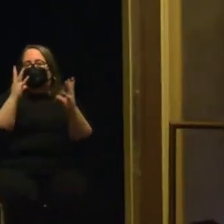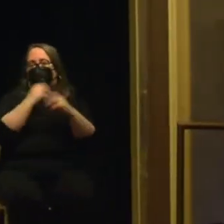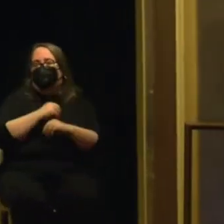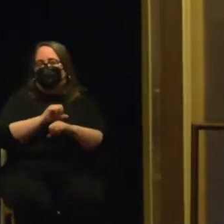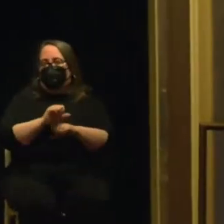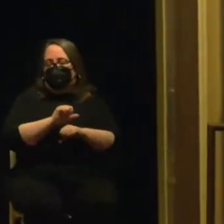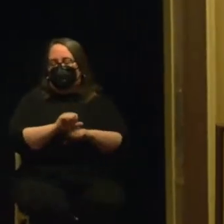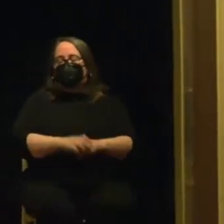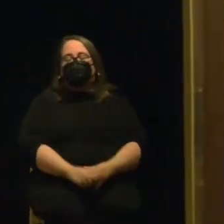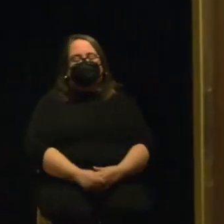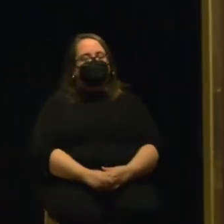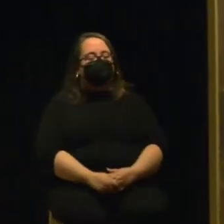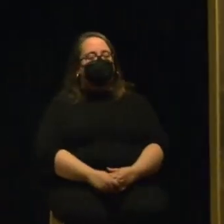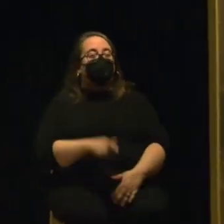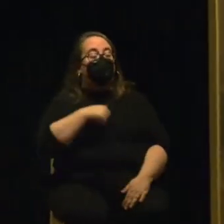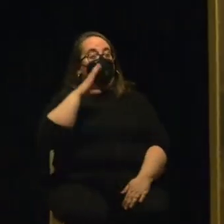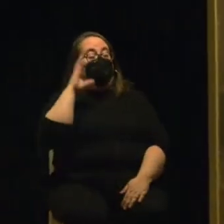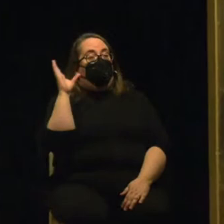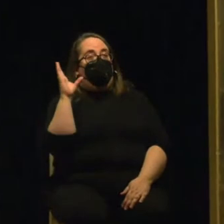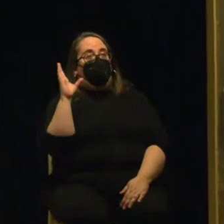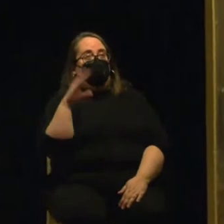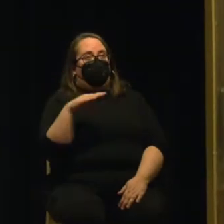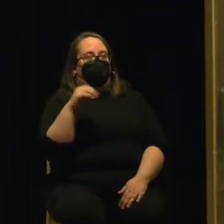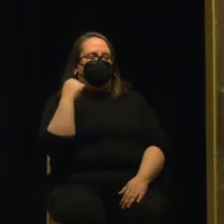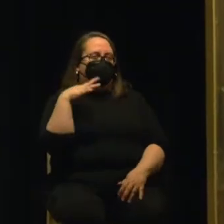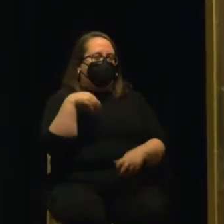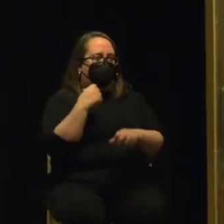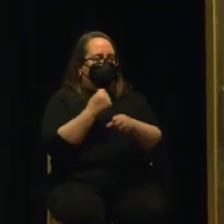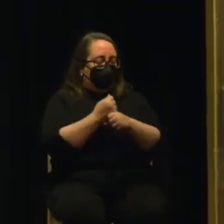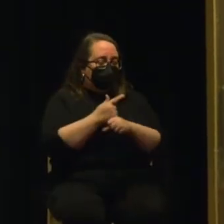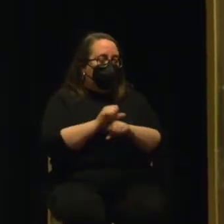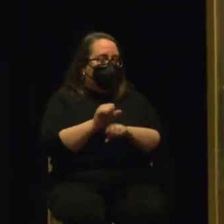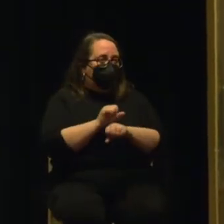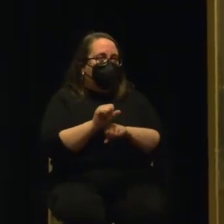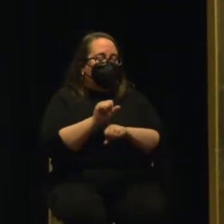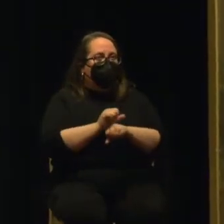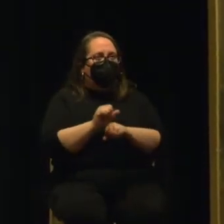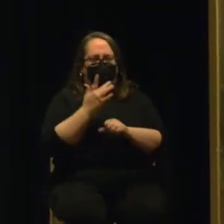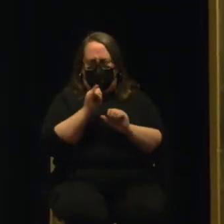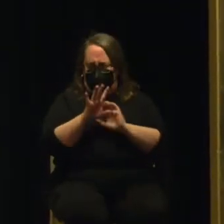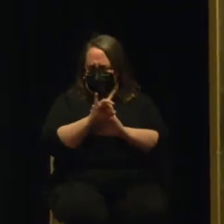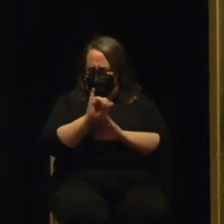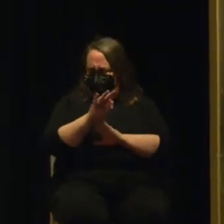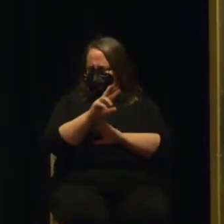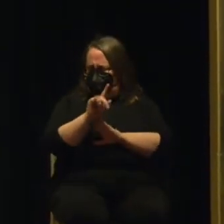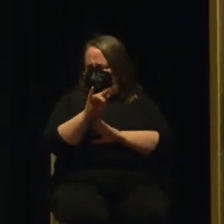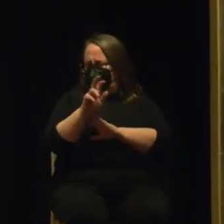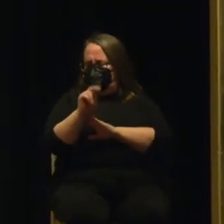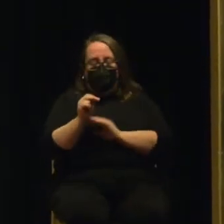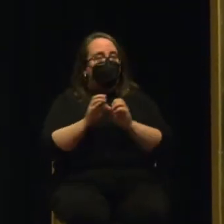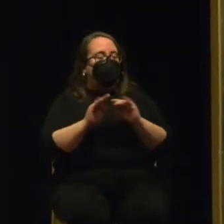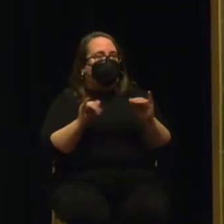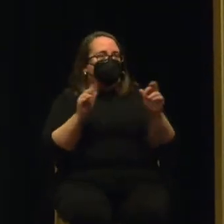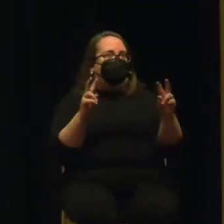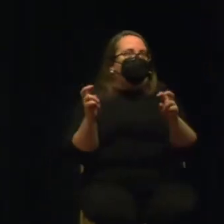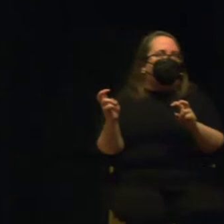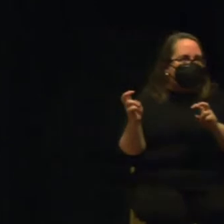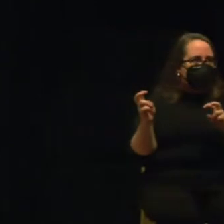But this was years in the making as well. So my question is, why Jack Johnson? There is a thing, there's obviously a theme.